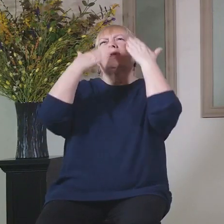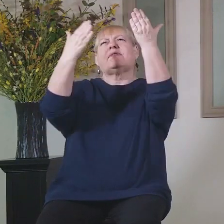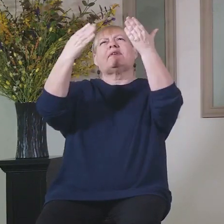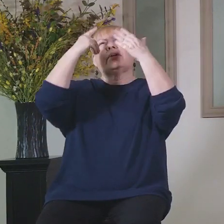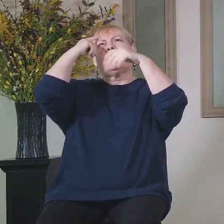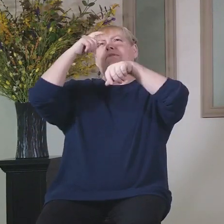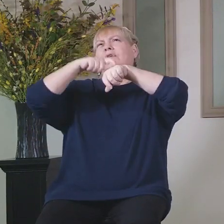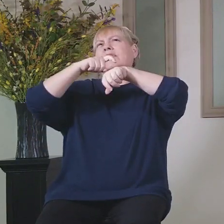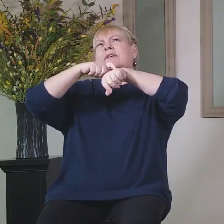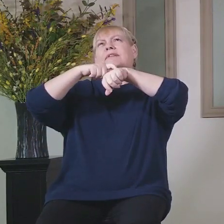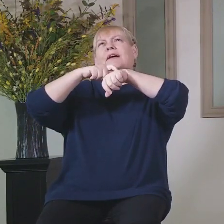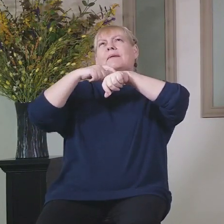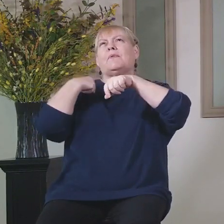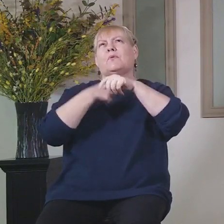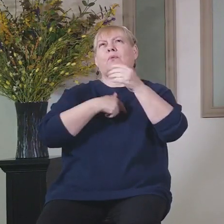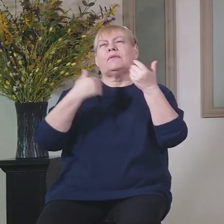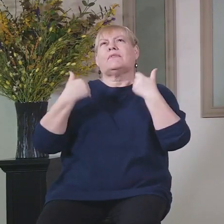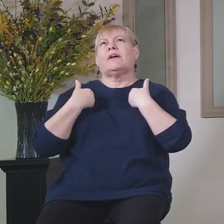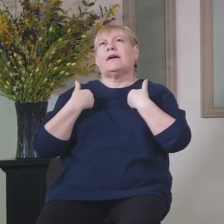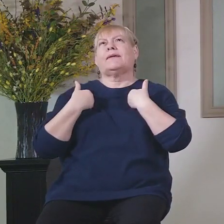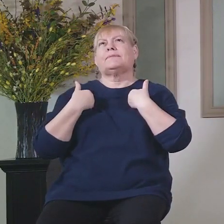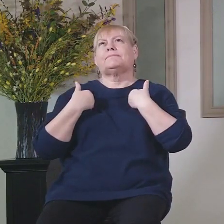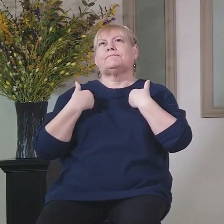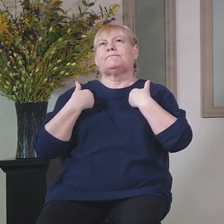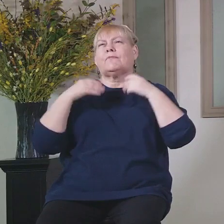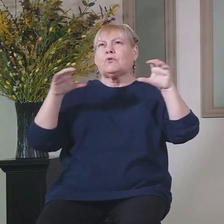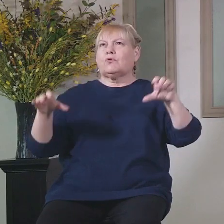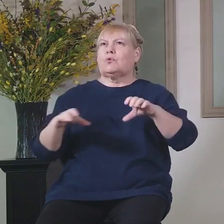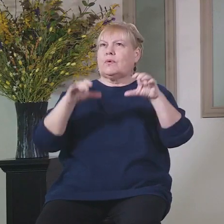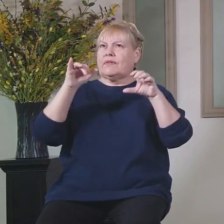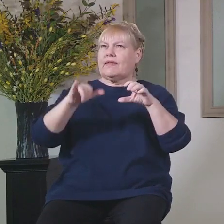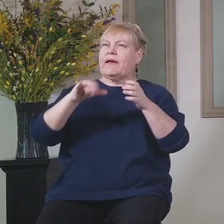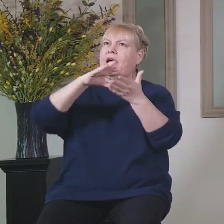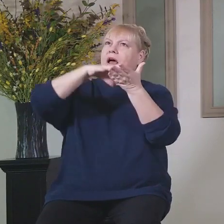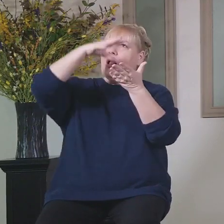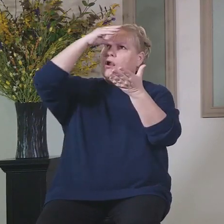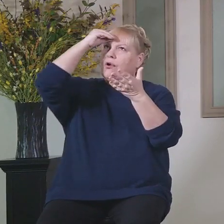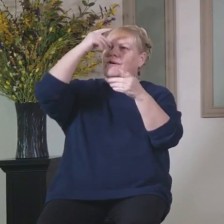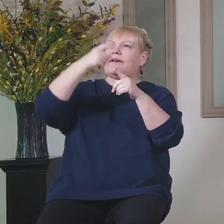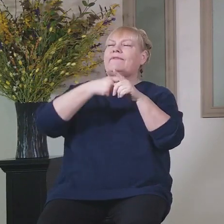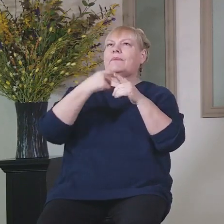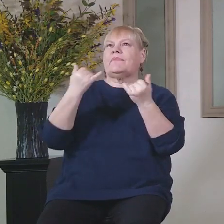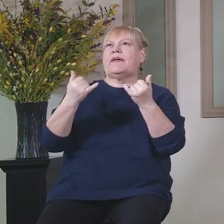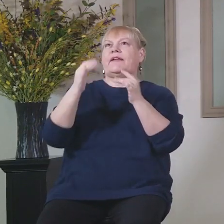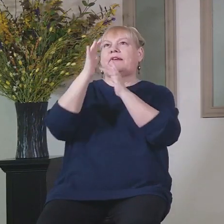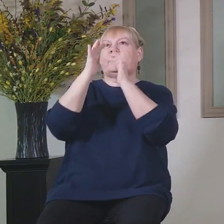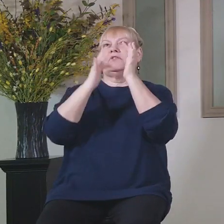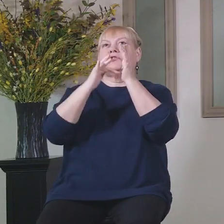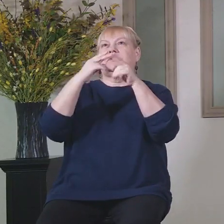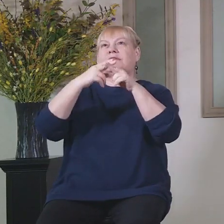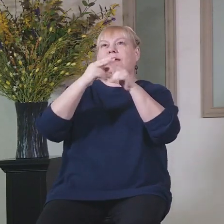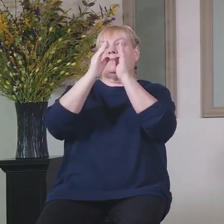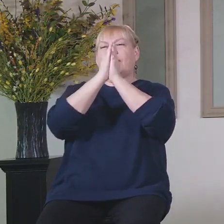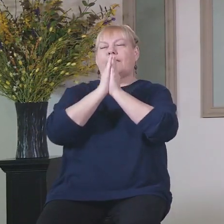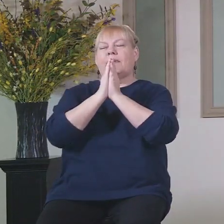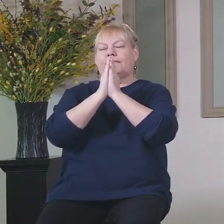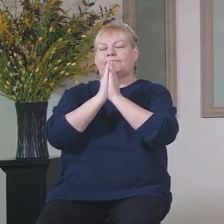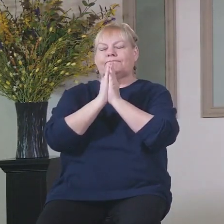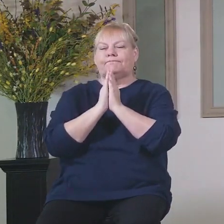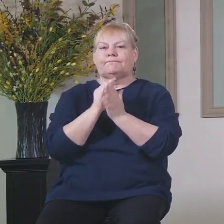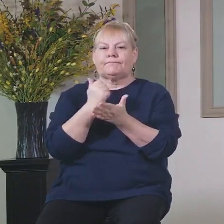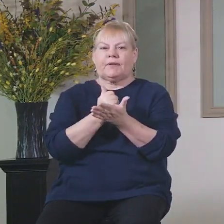for the time that we've had doing this and learning from this. In Jesus Christ, I pray. Amen.